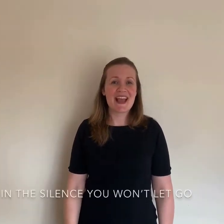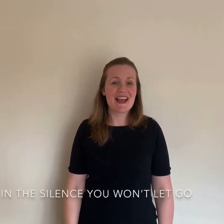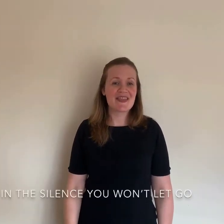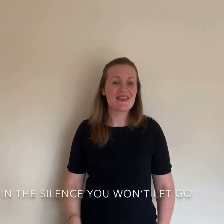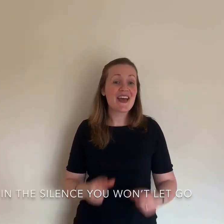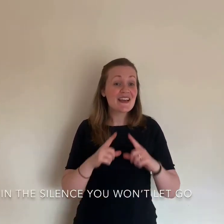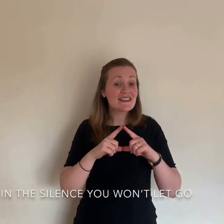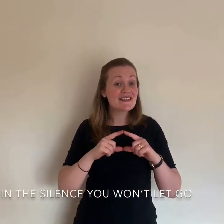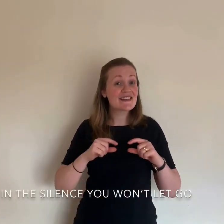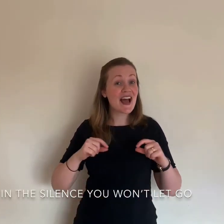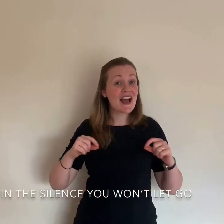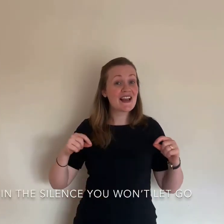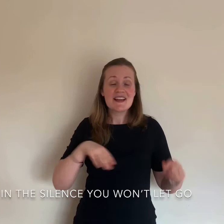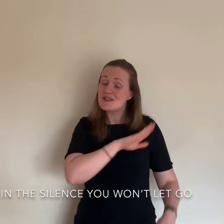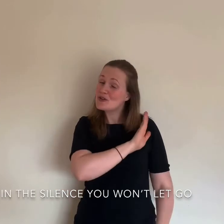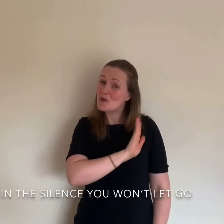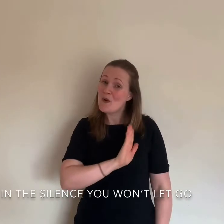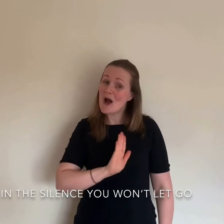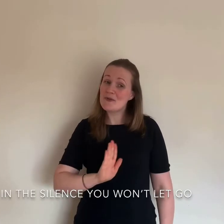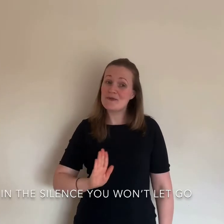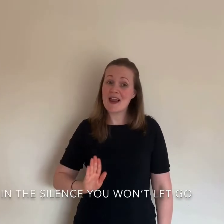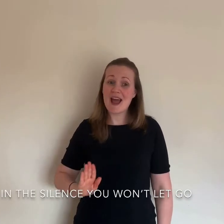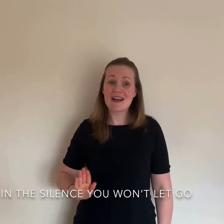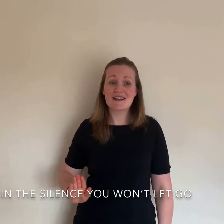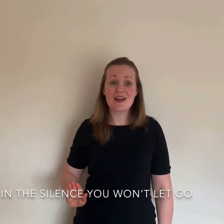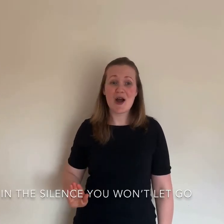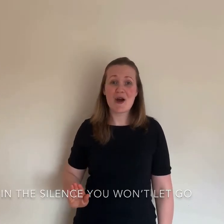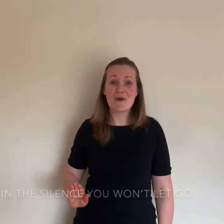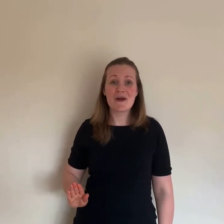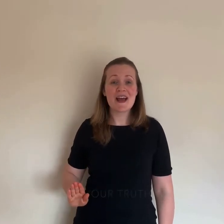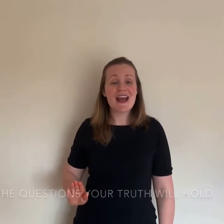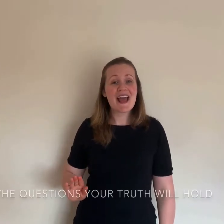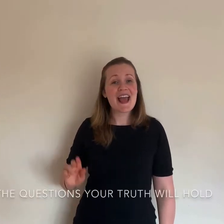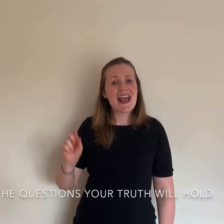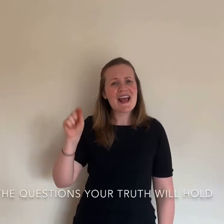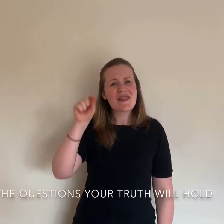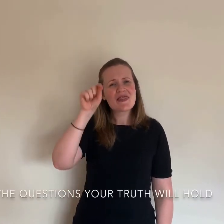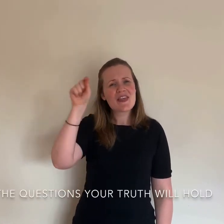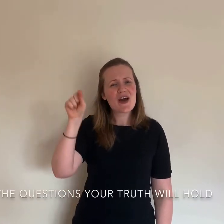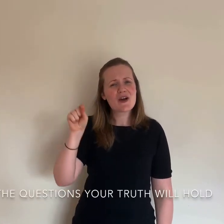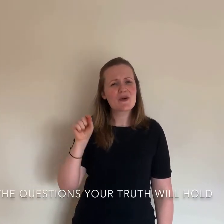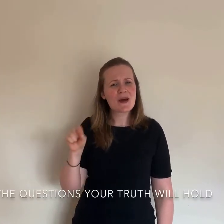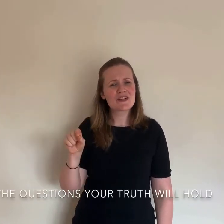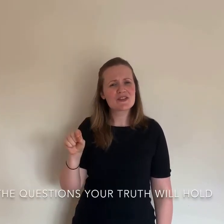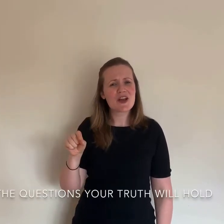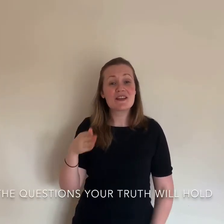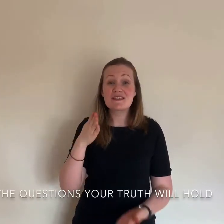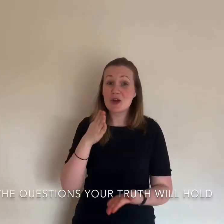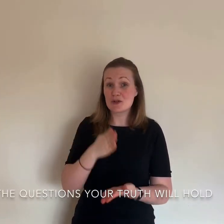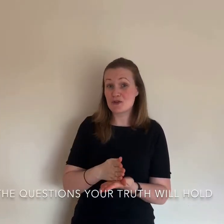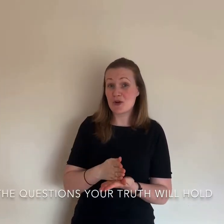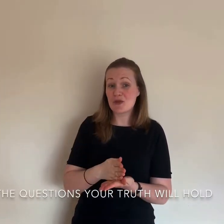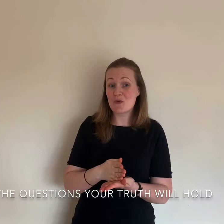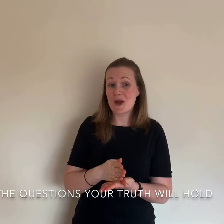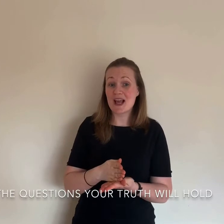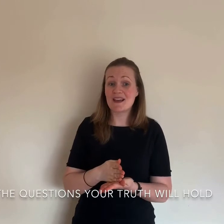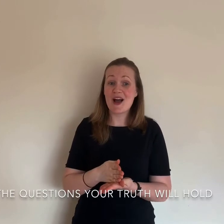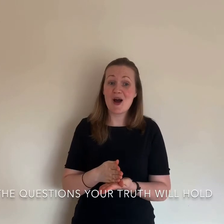In the silence, you won't let go. In the questions, your truth will